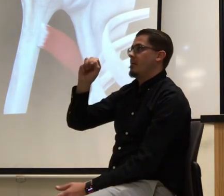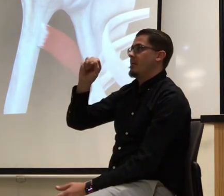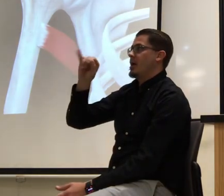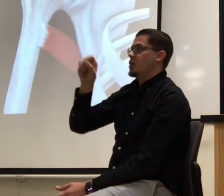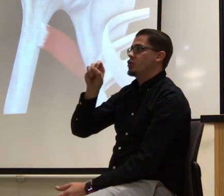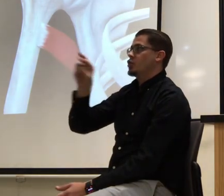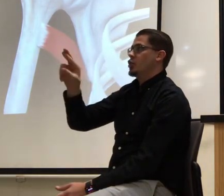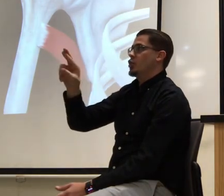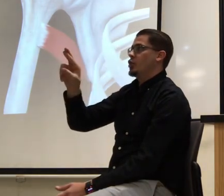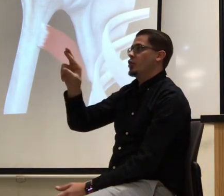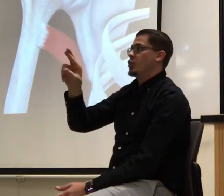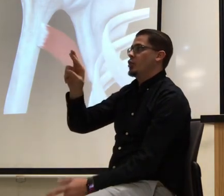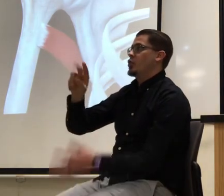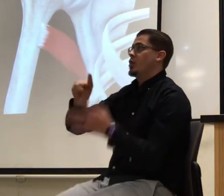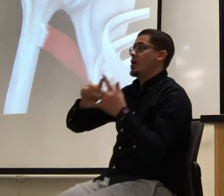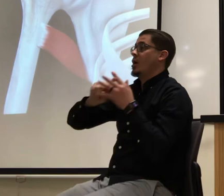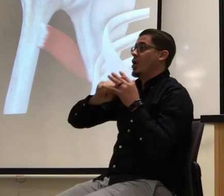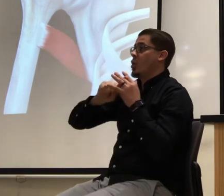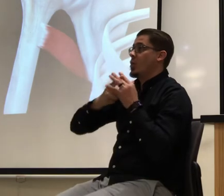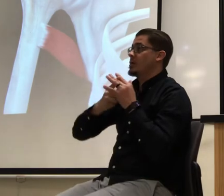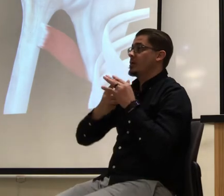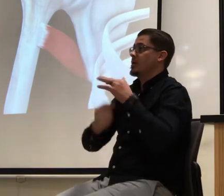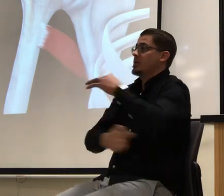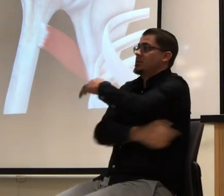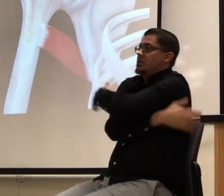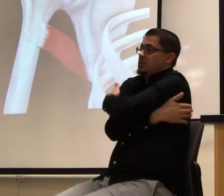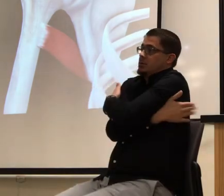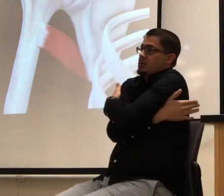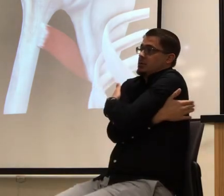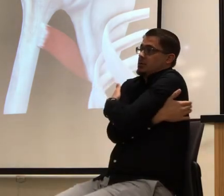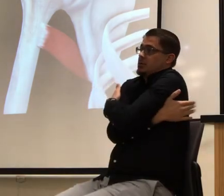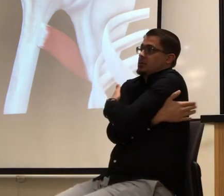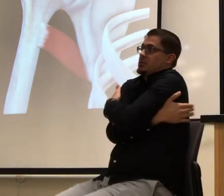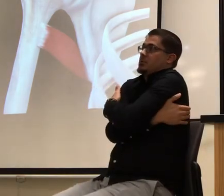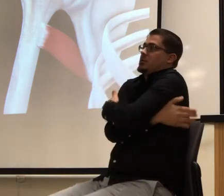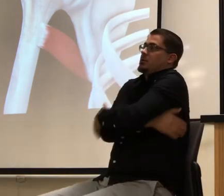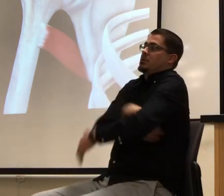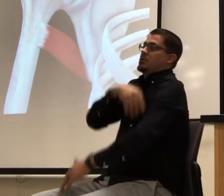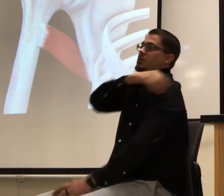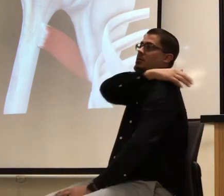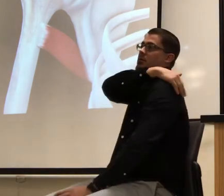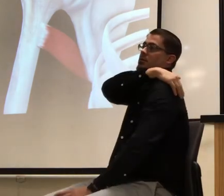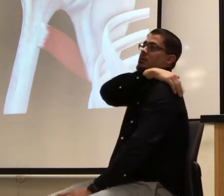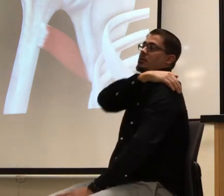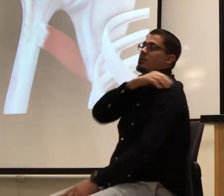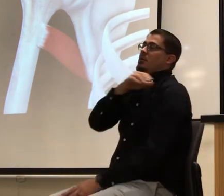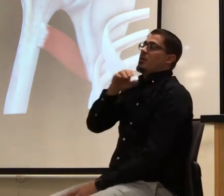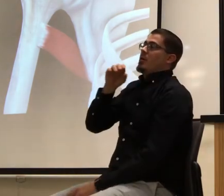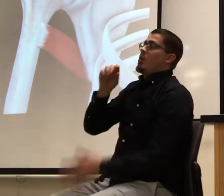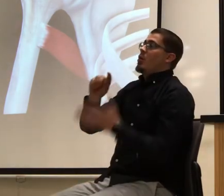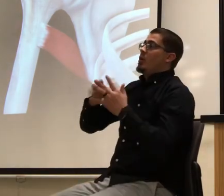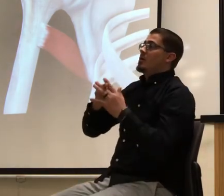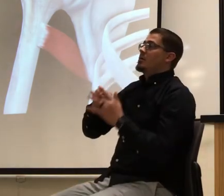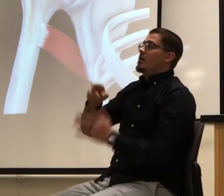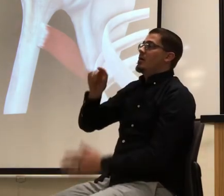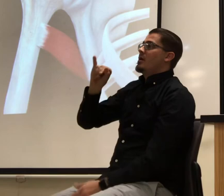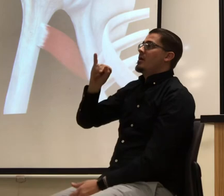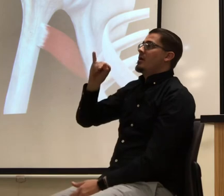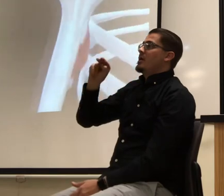originates on the turn around the back. You can see that it originates on the inferior angle of the